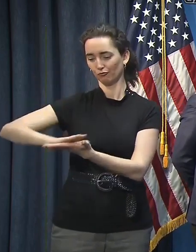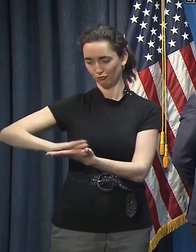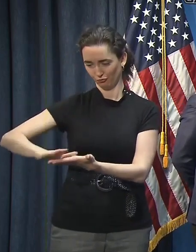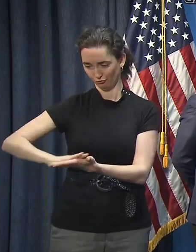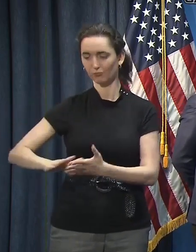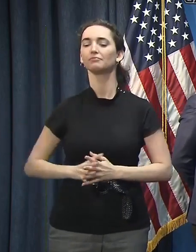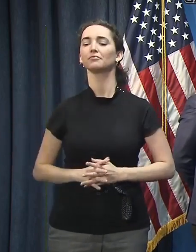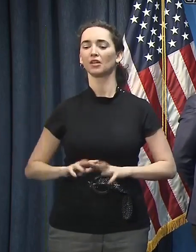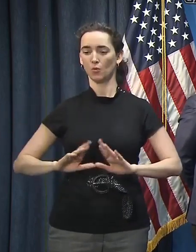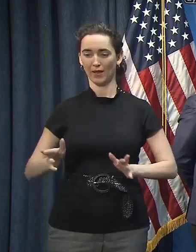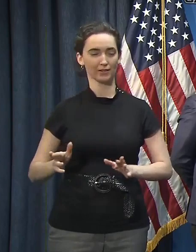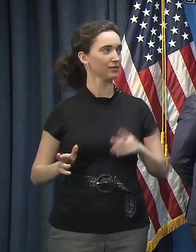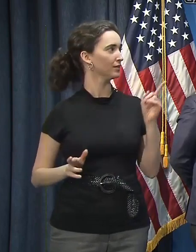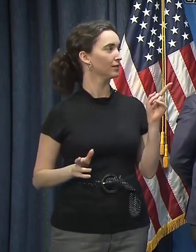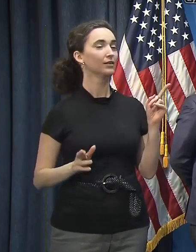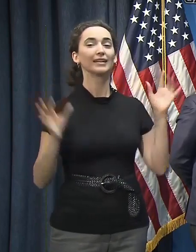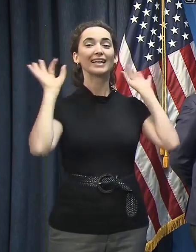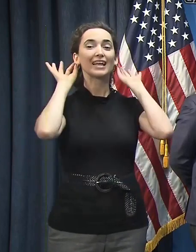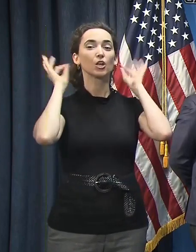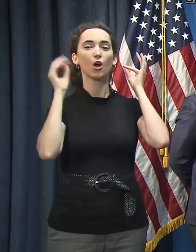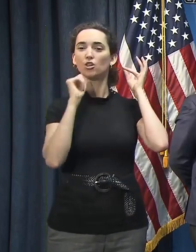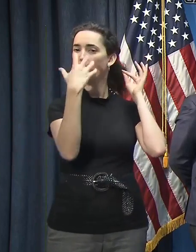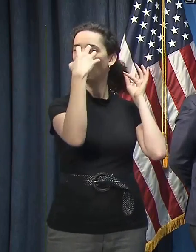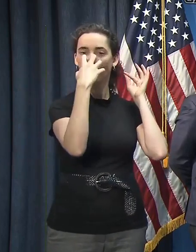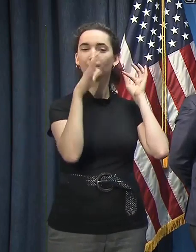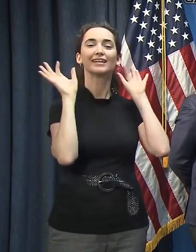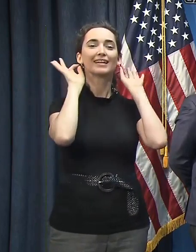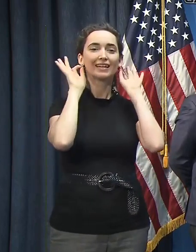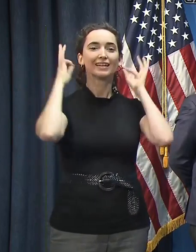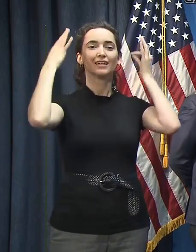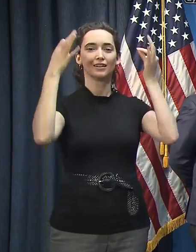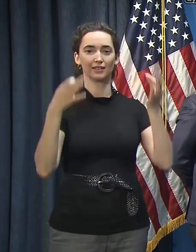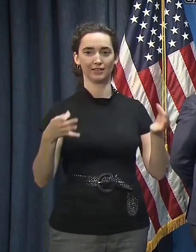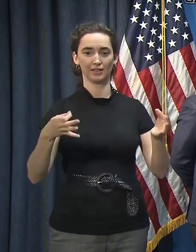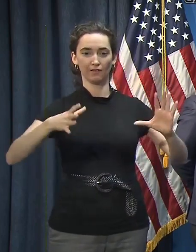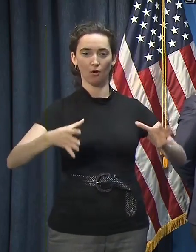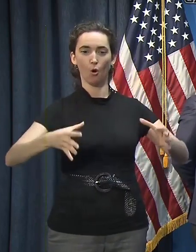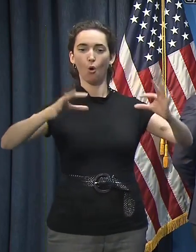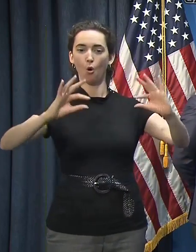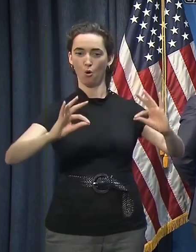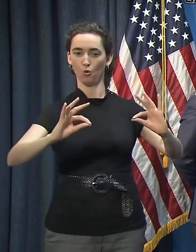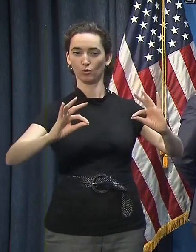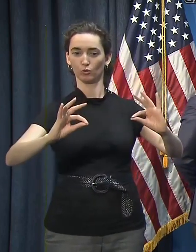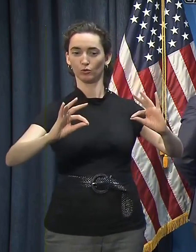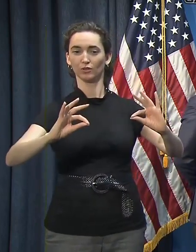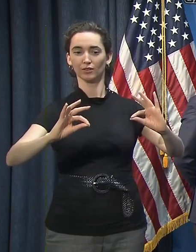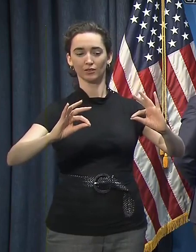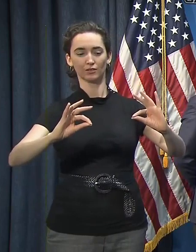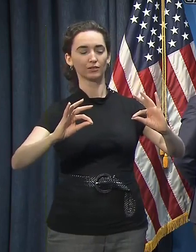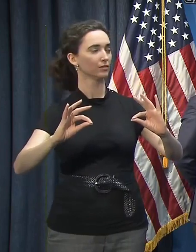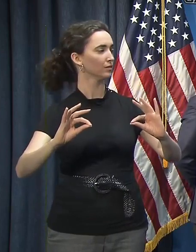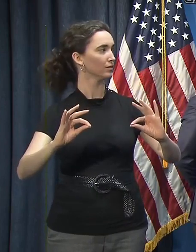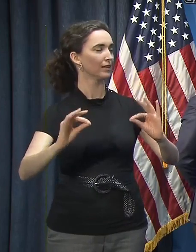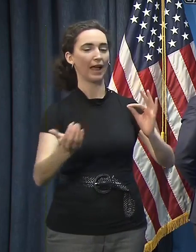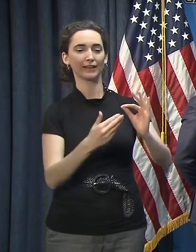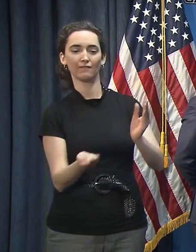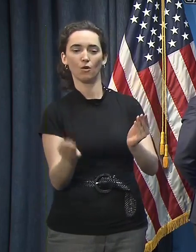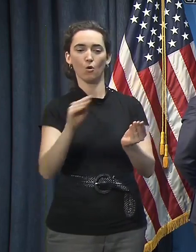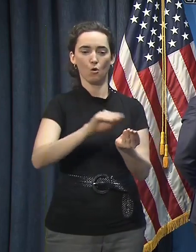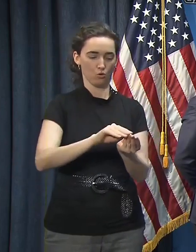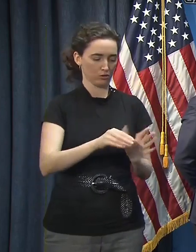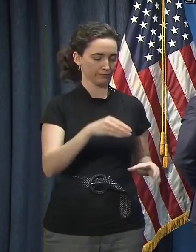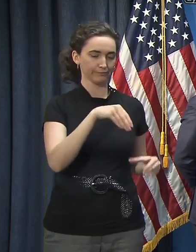clean my hands. And now just using the ear loops, taking the mask off, fold it in half. Again, the outside part of the mask, I'm going to fold it one more time so it fits in